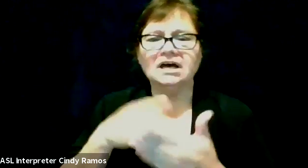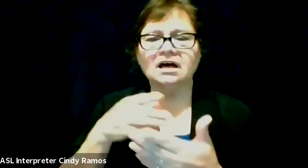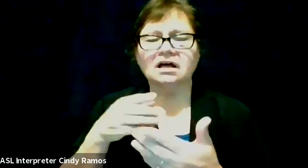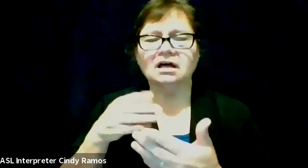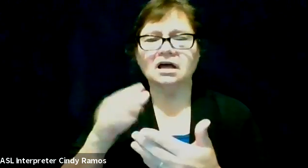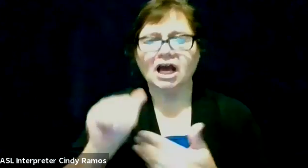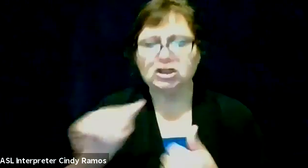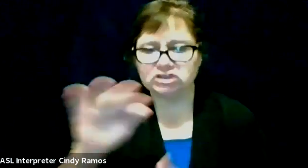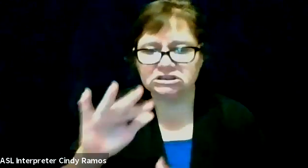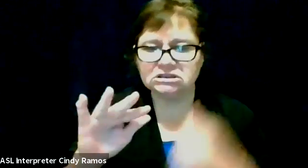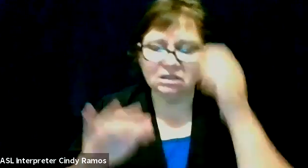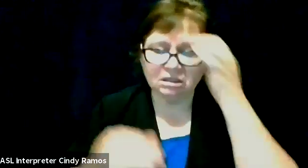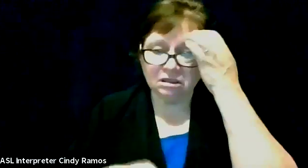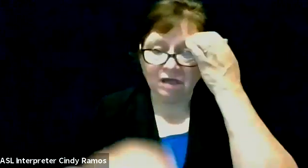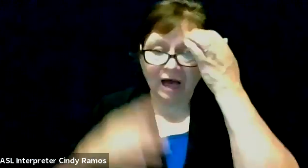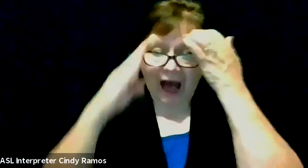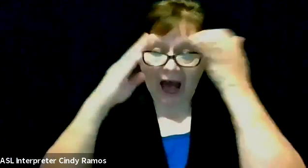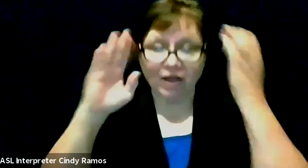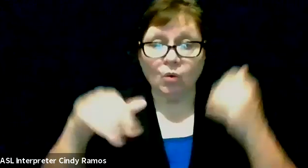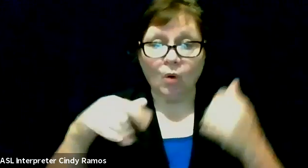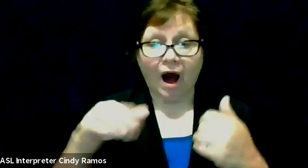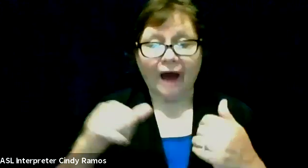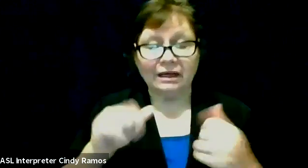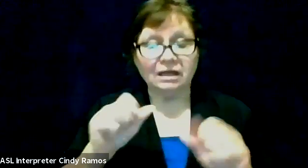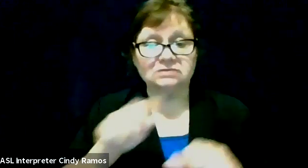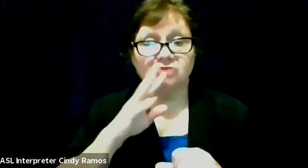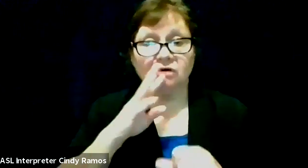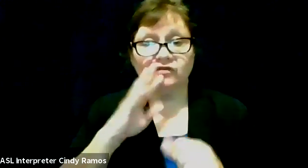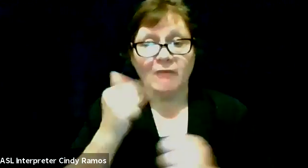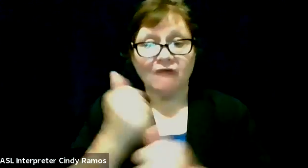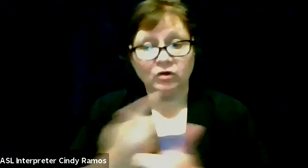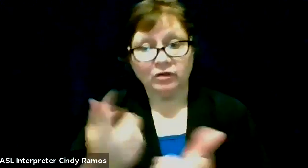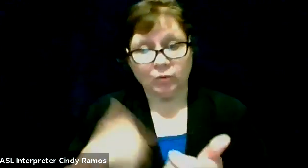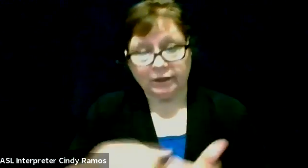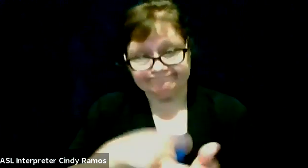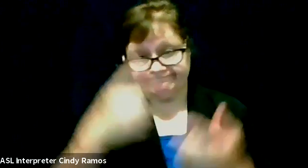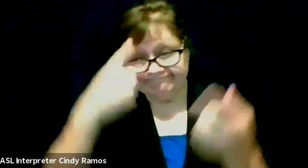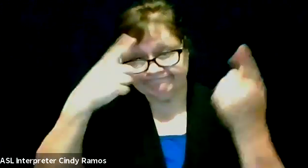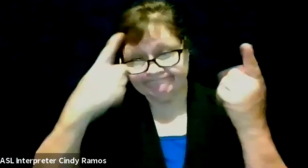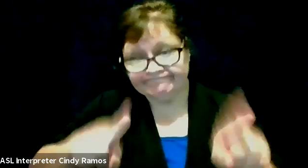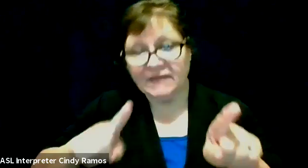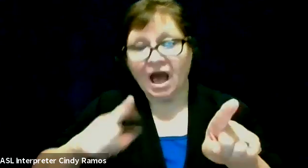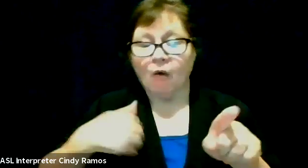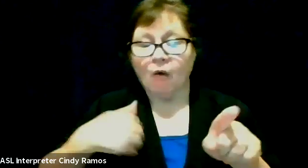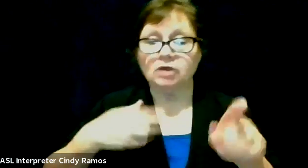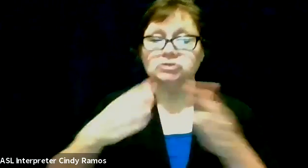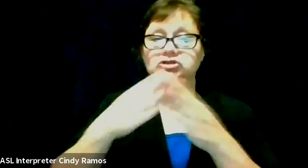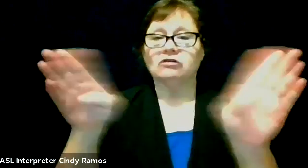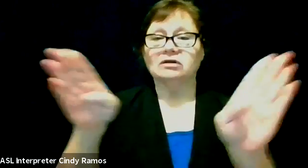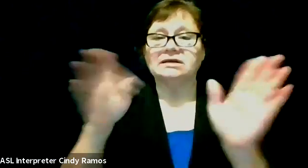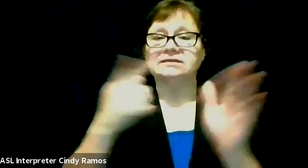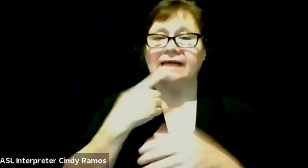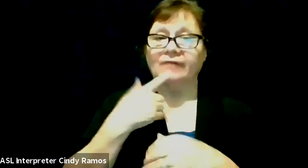wanted to, I know that I can speak for everybody on this call that we are in solidarity, and I wanted to publicly say that we are